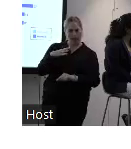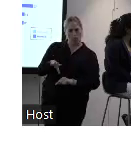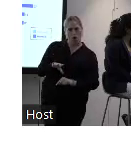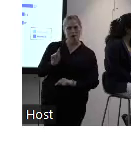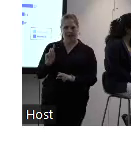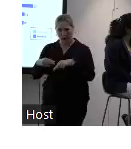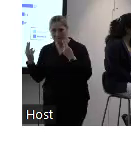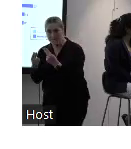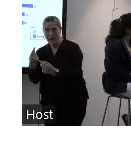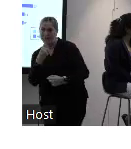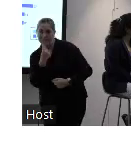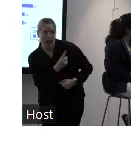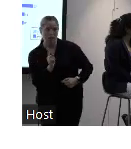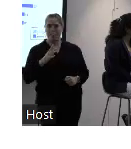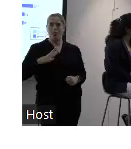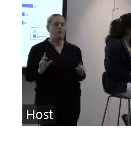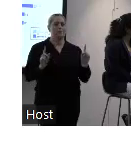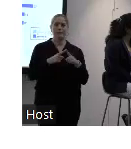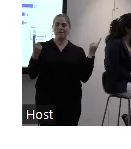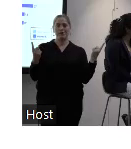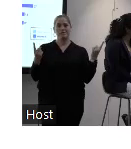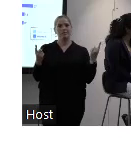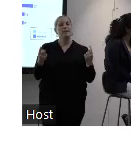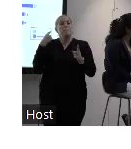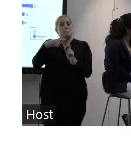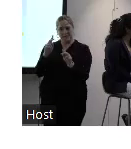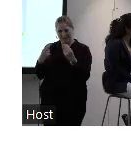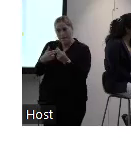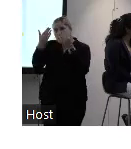increase access to those services and awareness of those services.